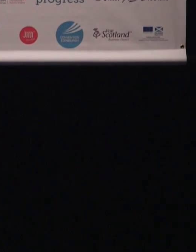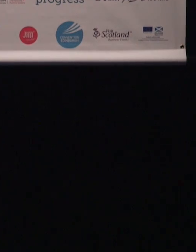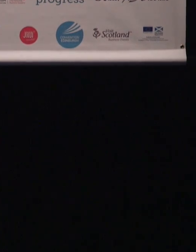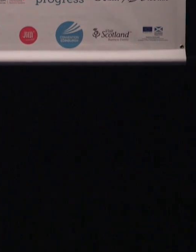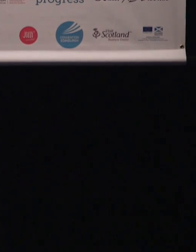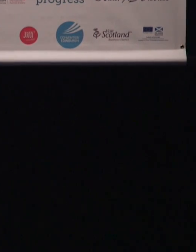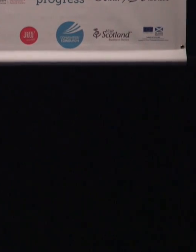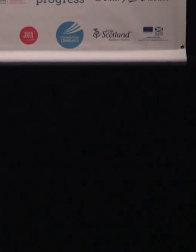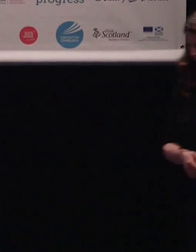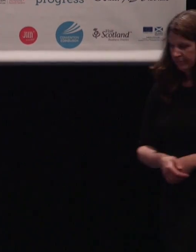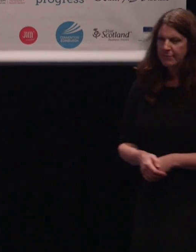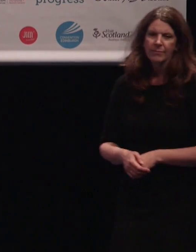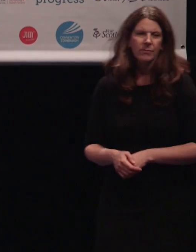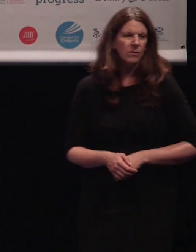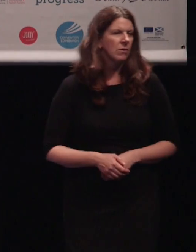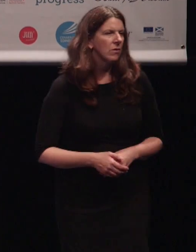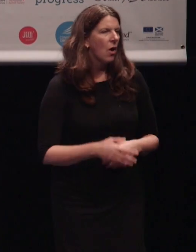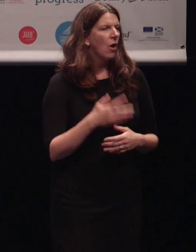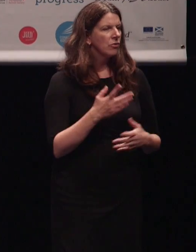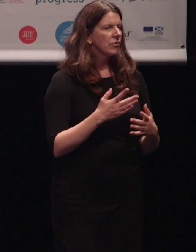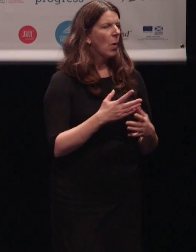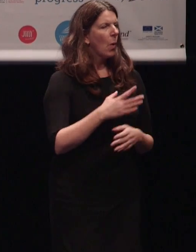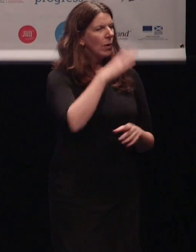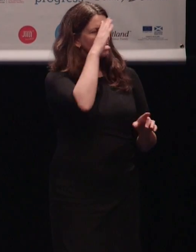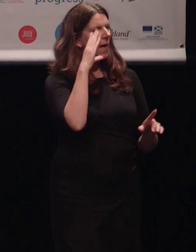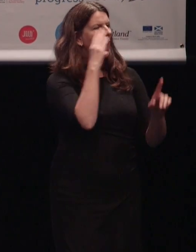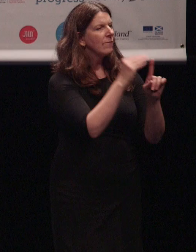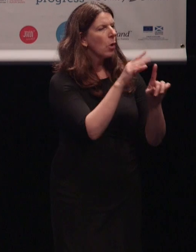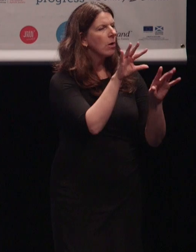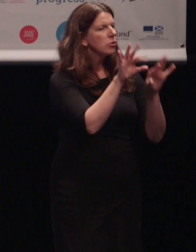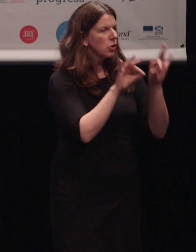information, the informed choices is a tool we have to